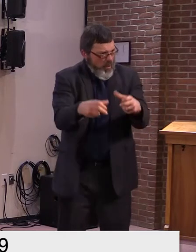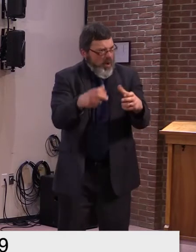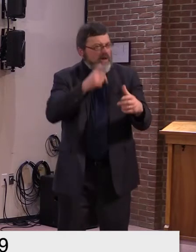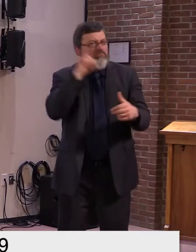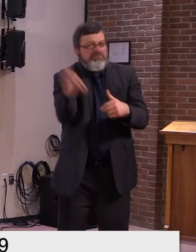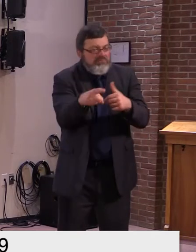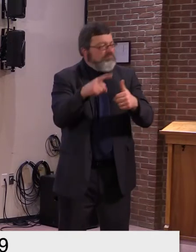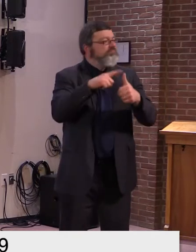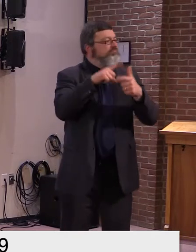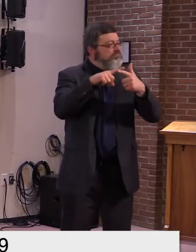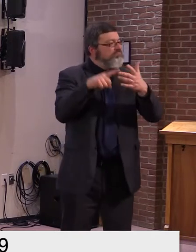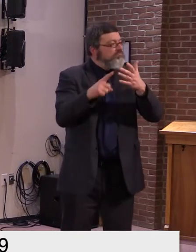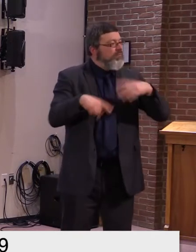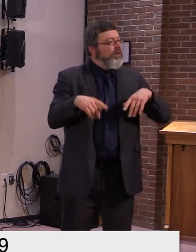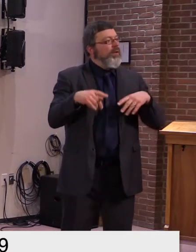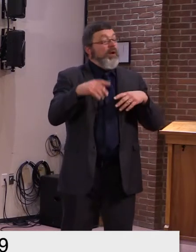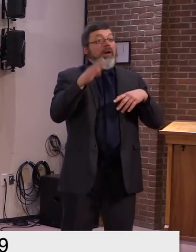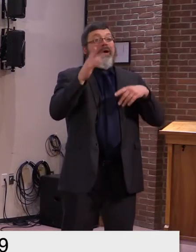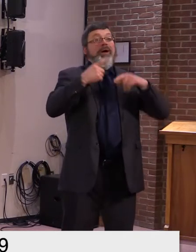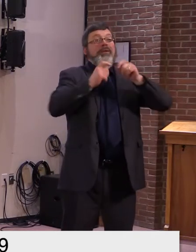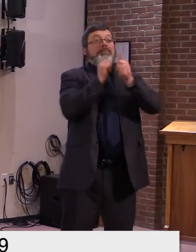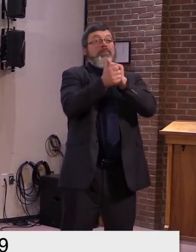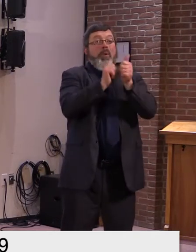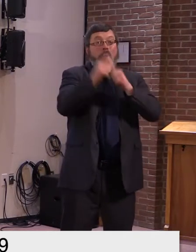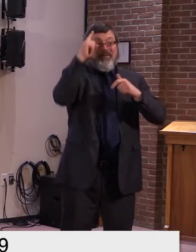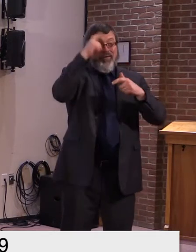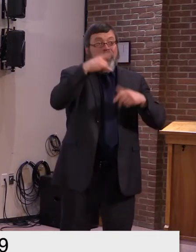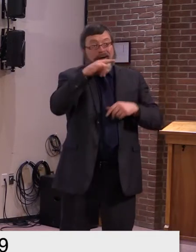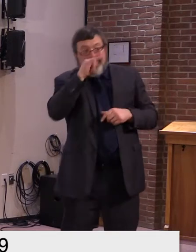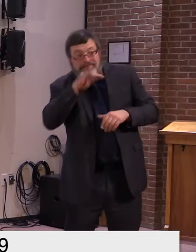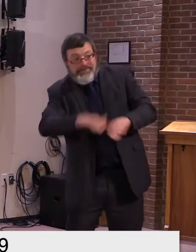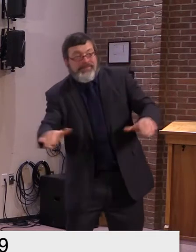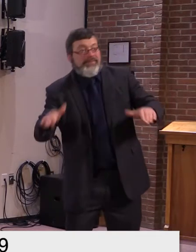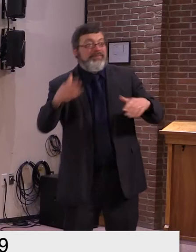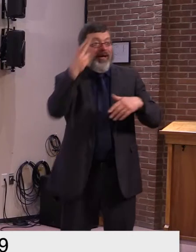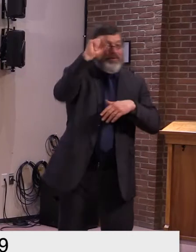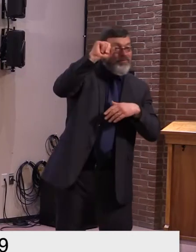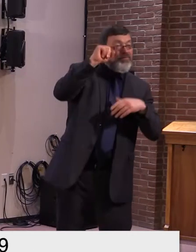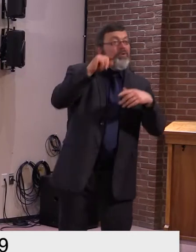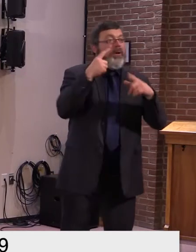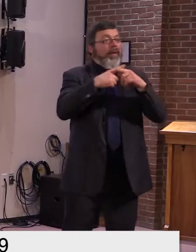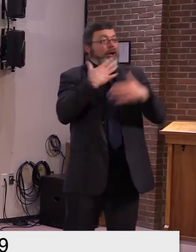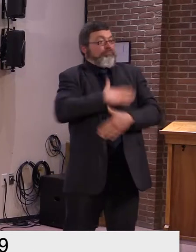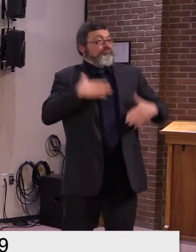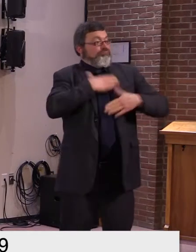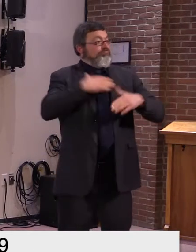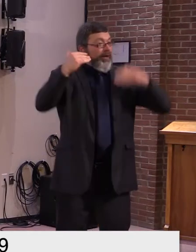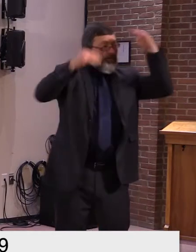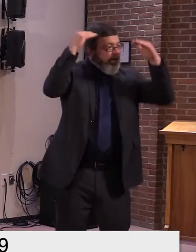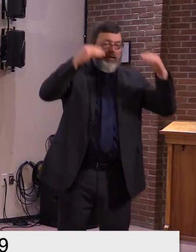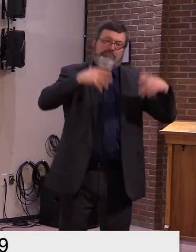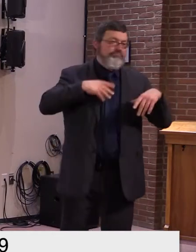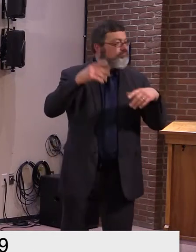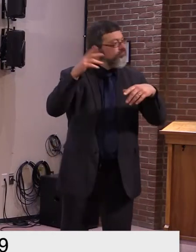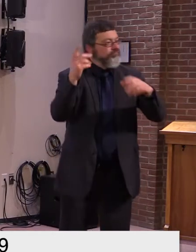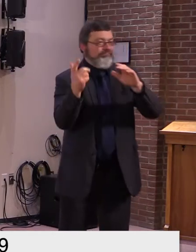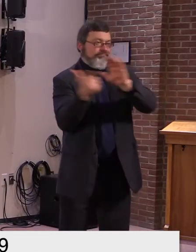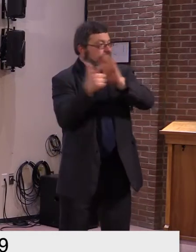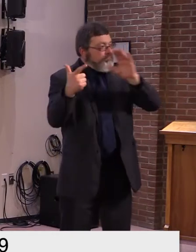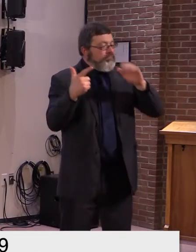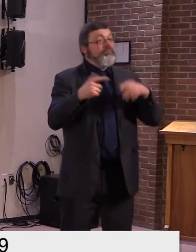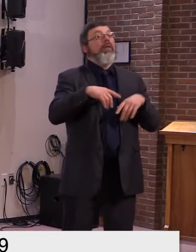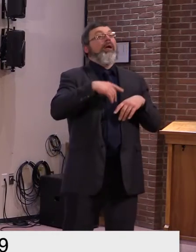course, prohibited social and recreational gatherings of all sizes between multiple households.